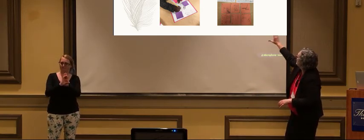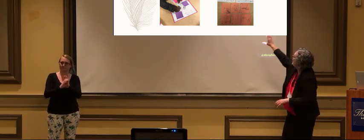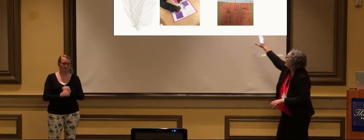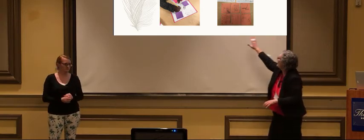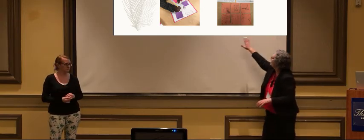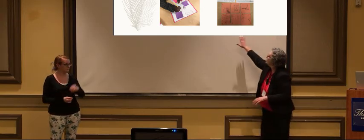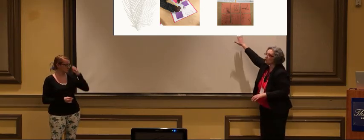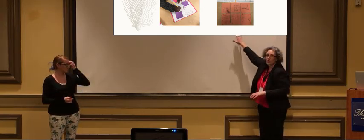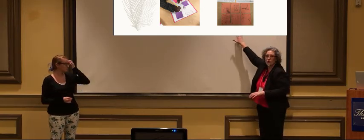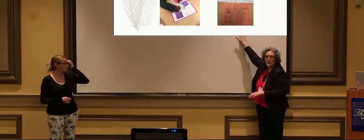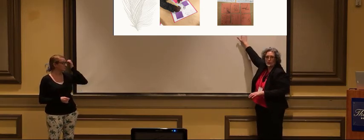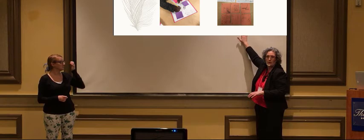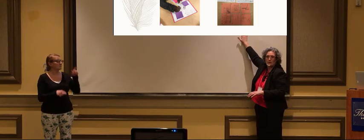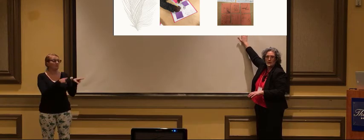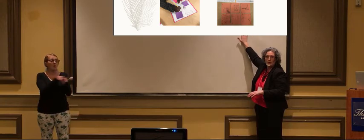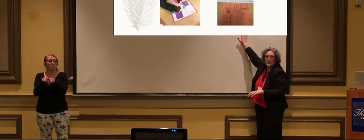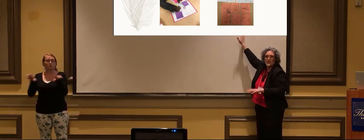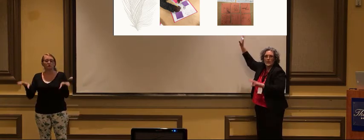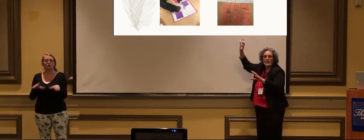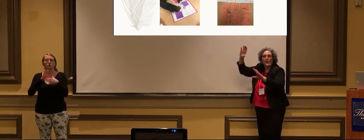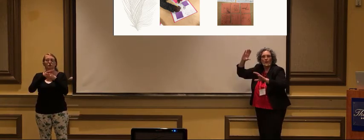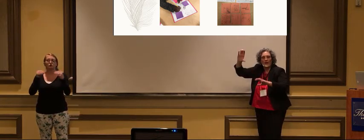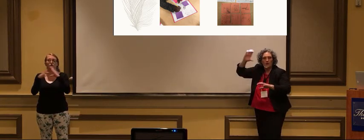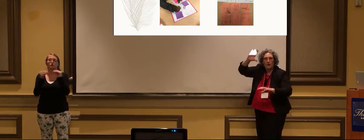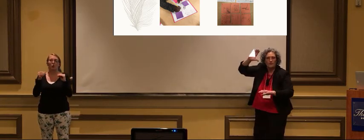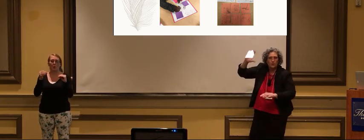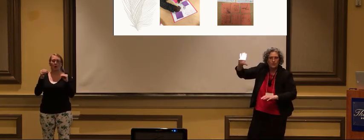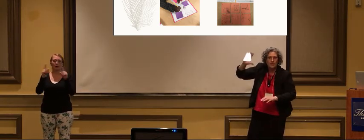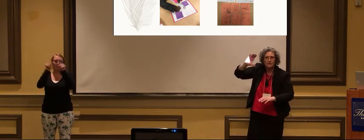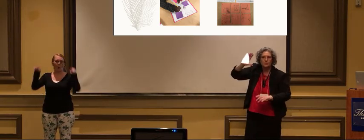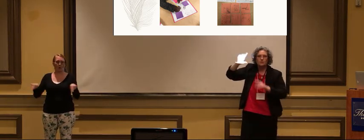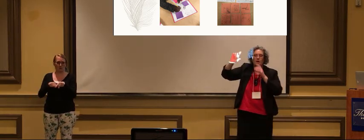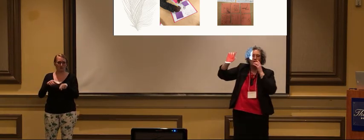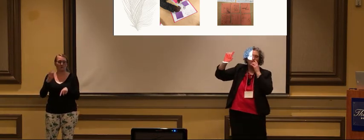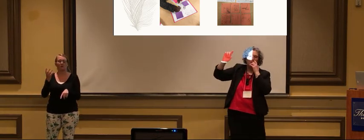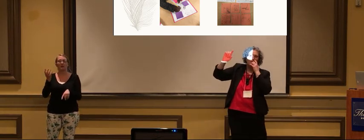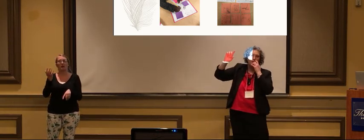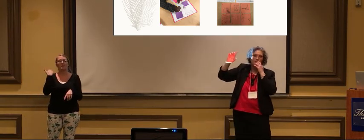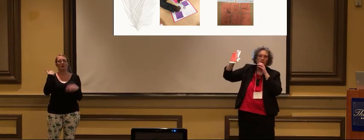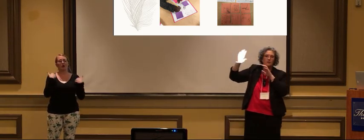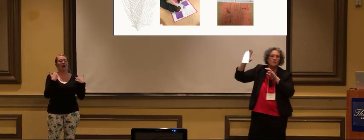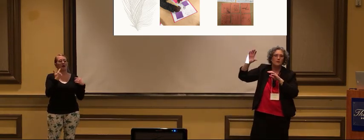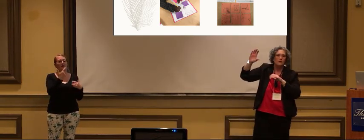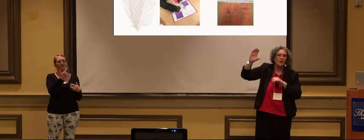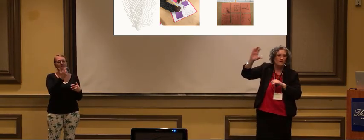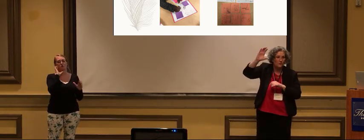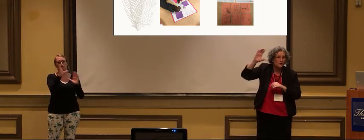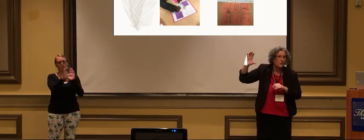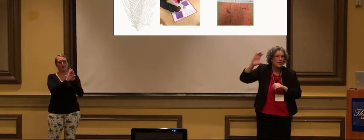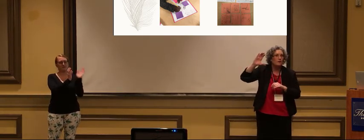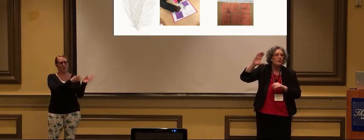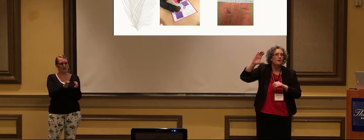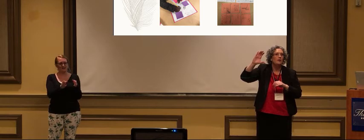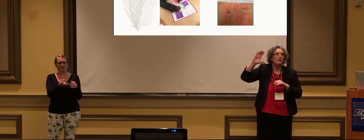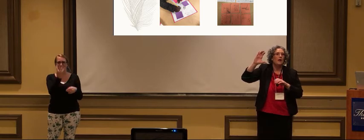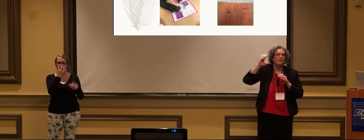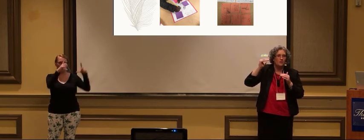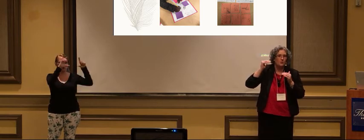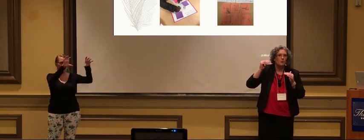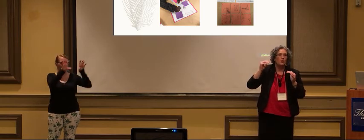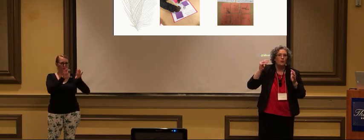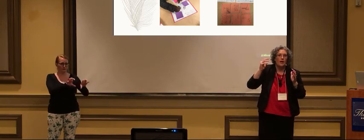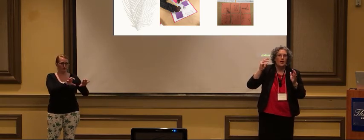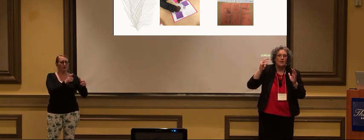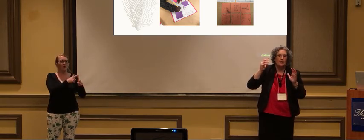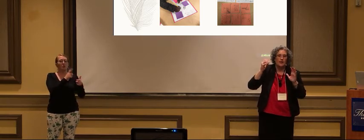then I also do a storyboard. So before I would have a graphic organizer of the 4 square, and